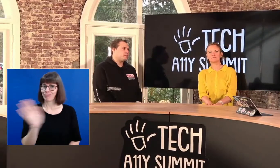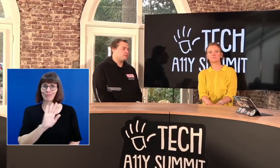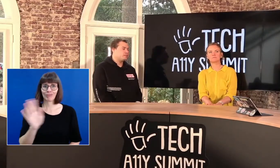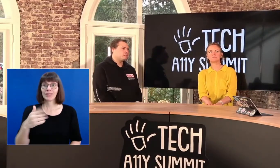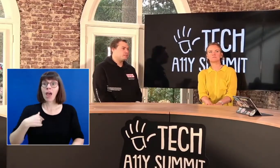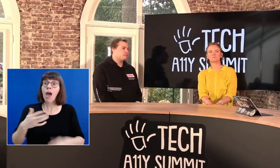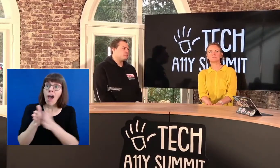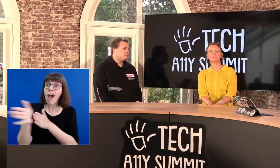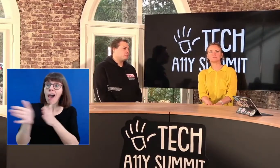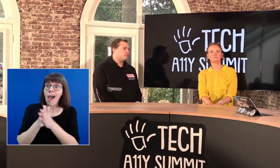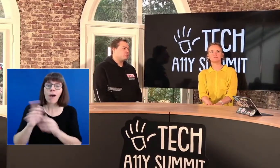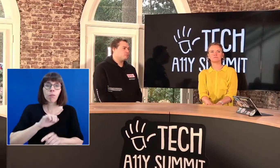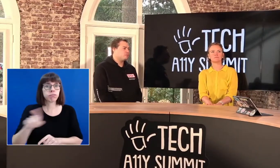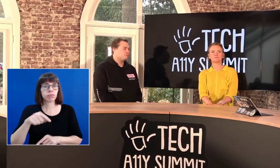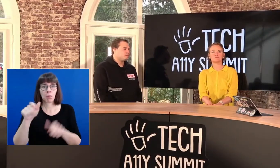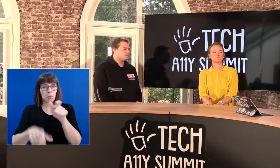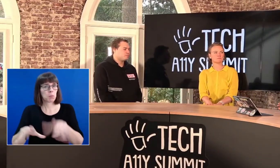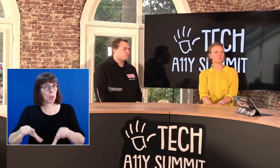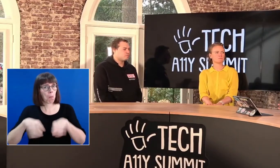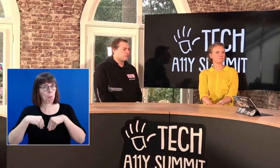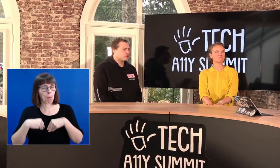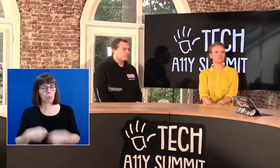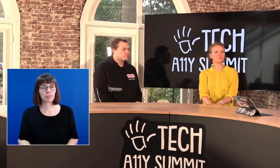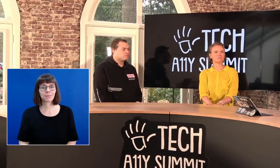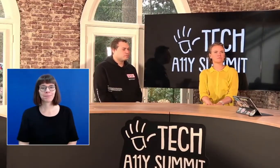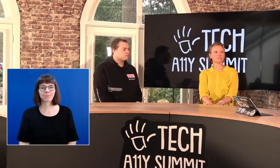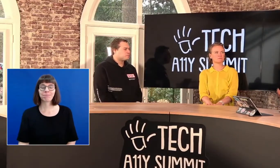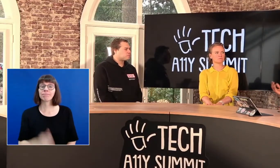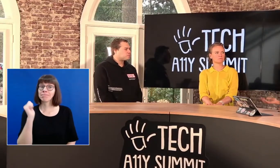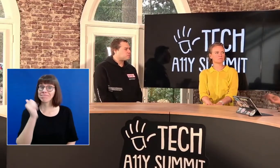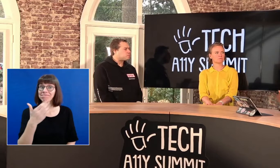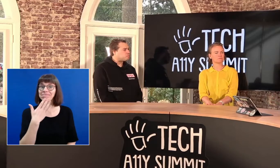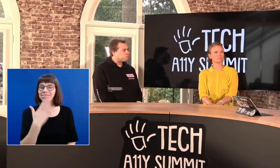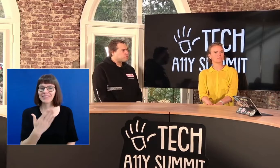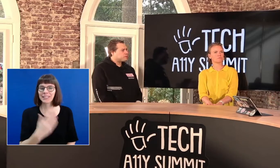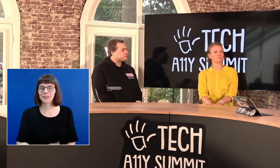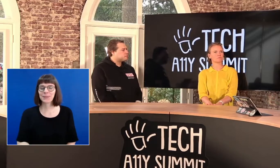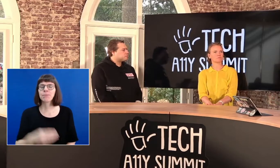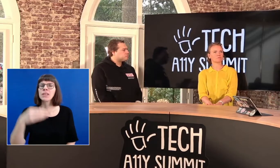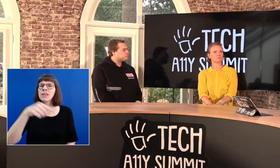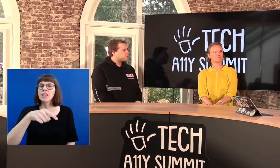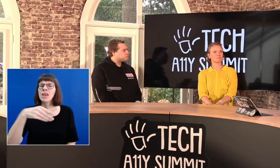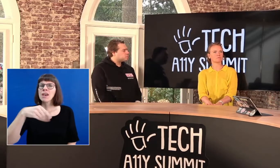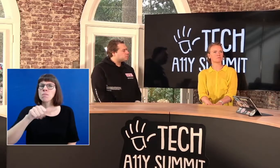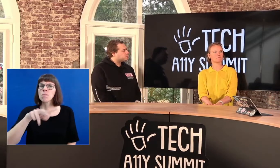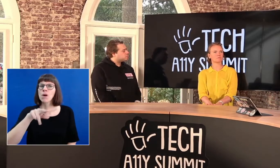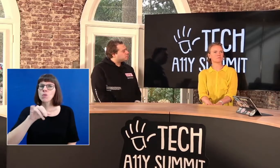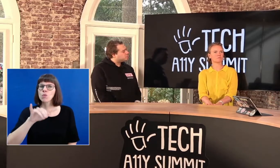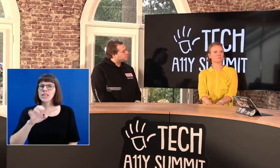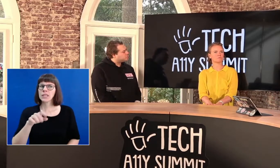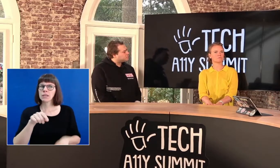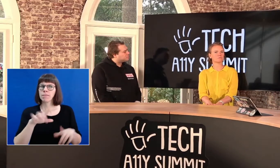it. Yeah, thank you. Marie, how do you deal with labeling?